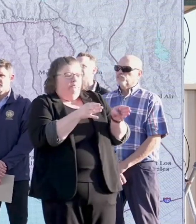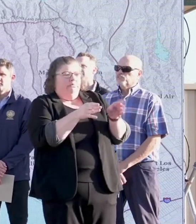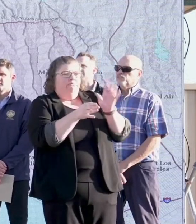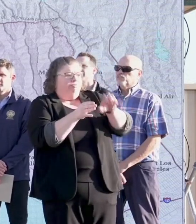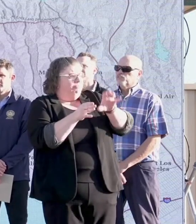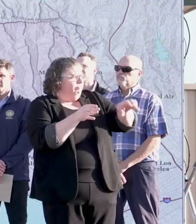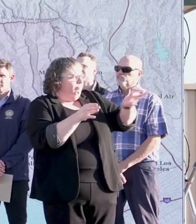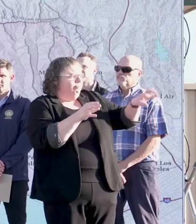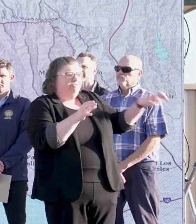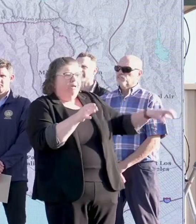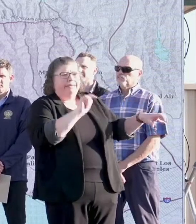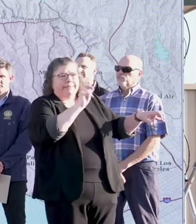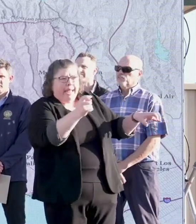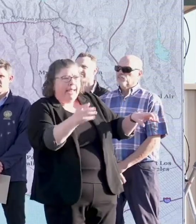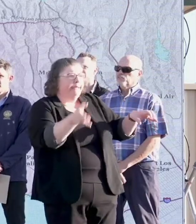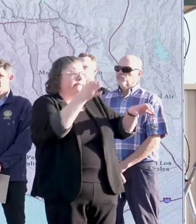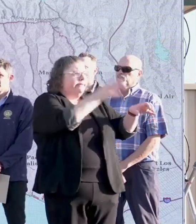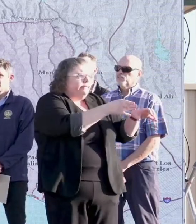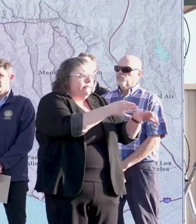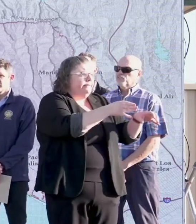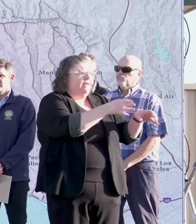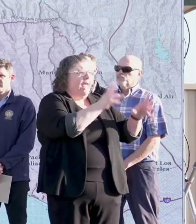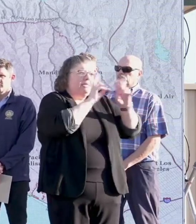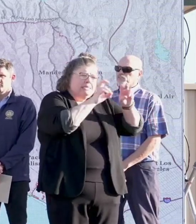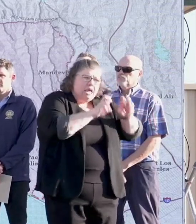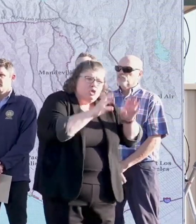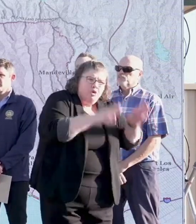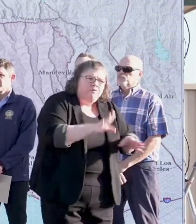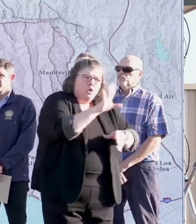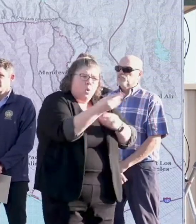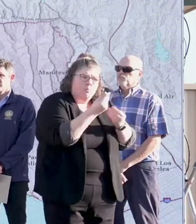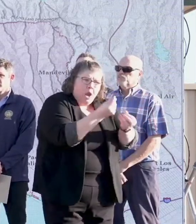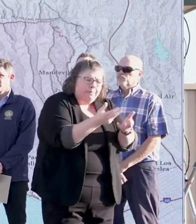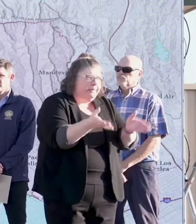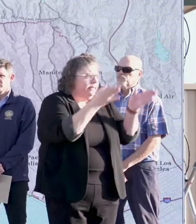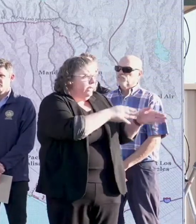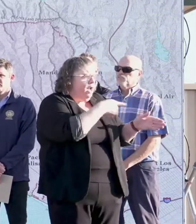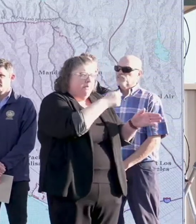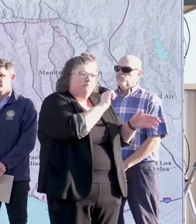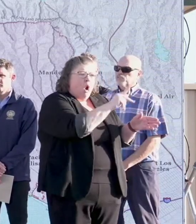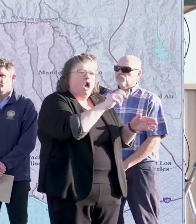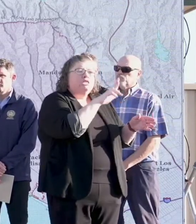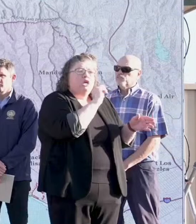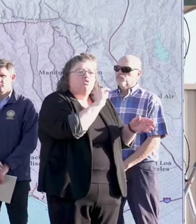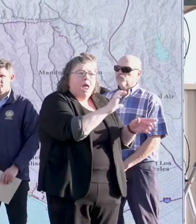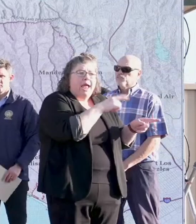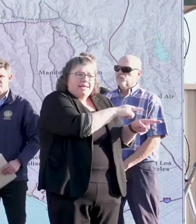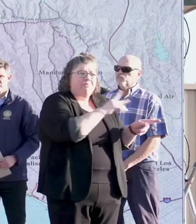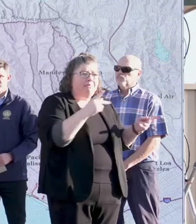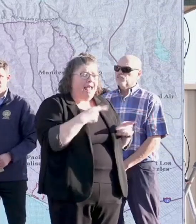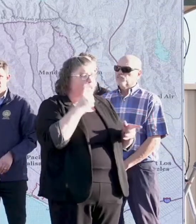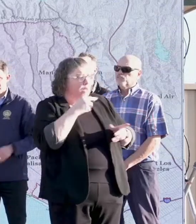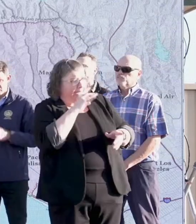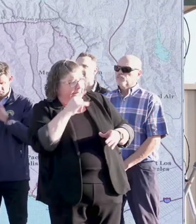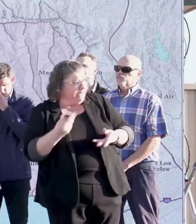the tax issues that can be addressed, the county assessor, Parks and Rec. They actually literally have a place for people to